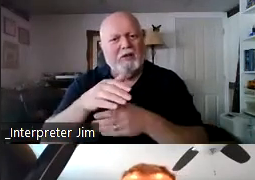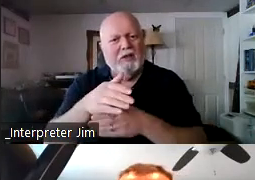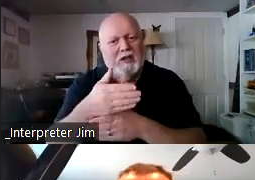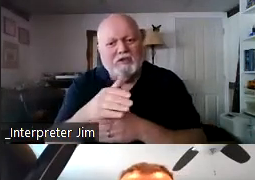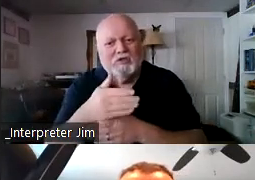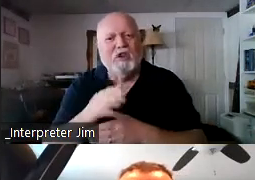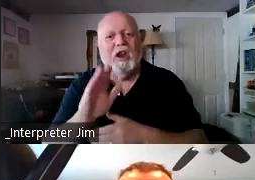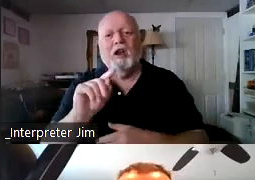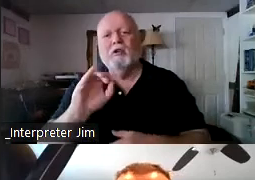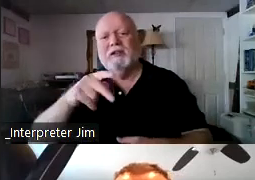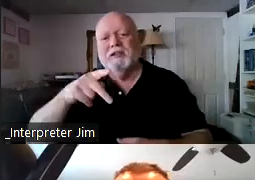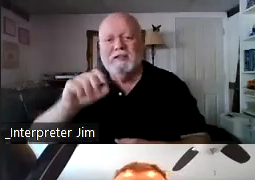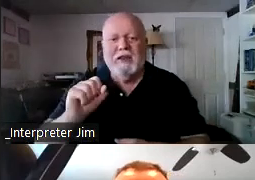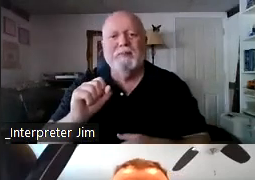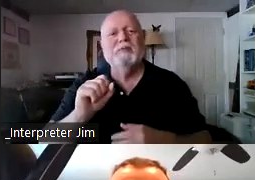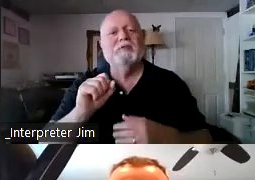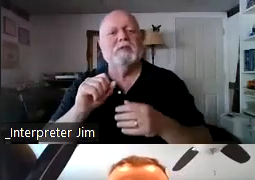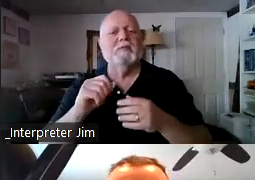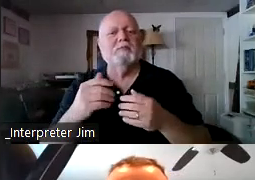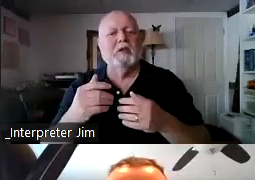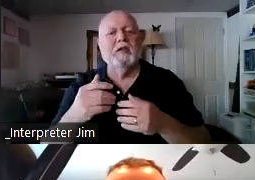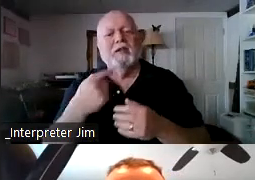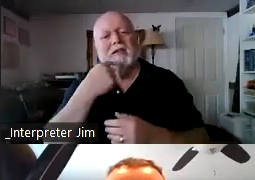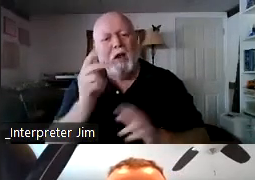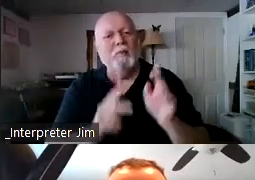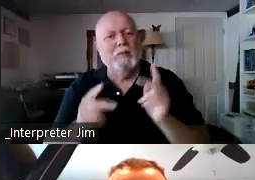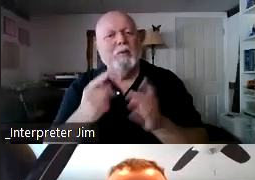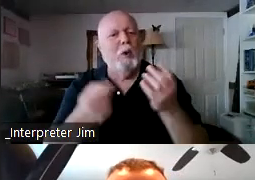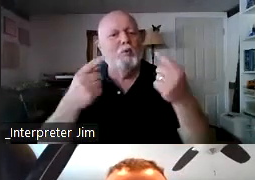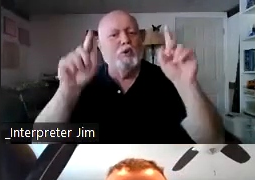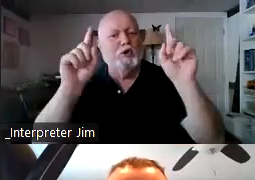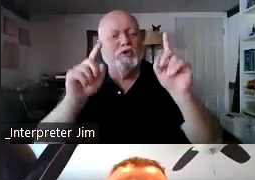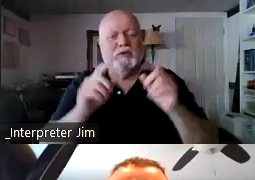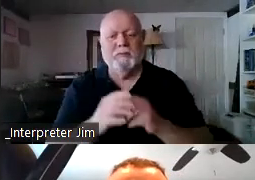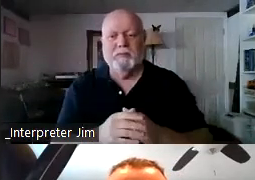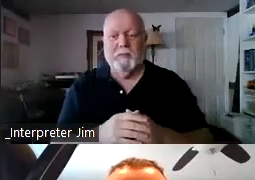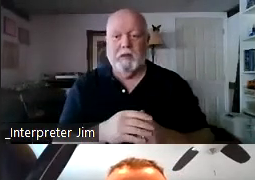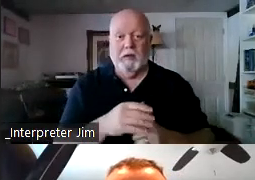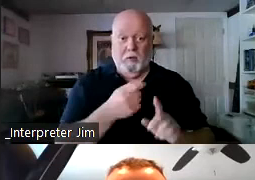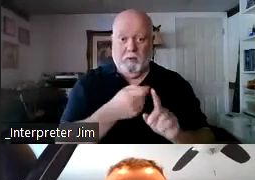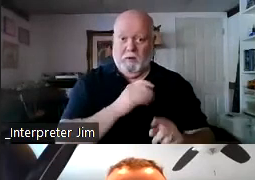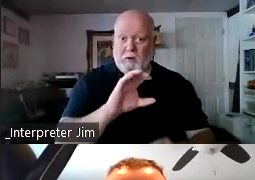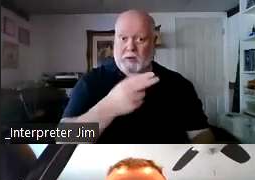again, and tell everybody what's been working for you. So in the chat box,